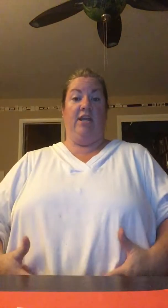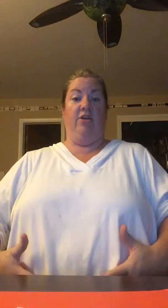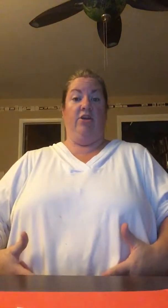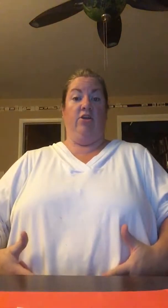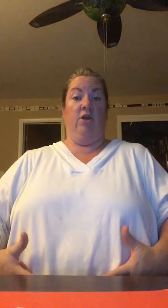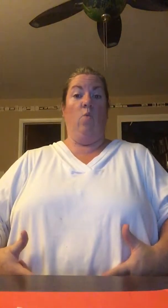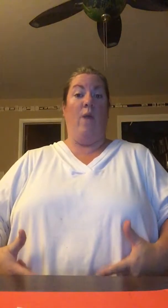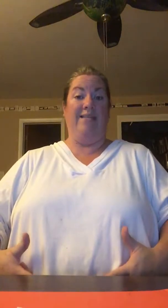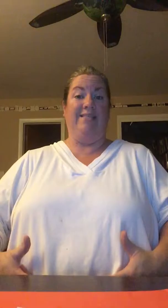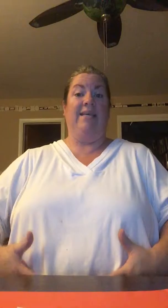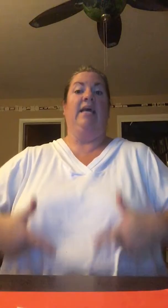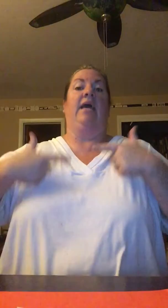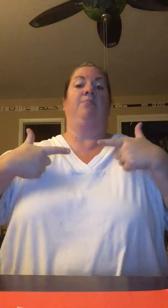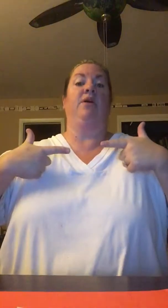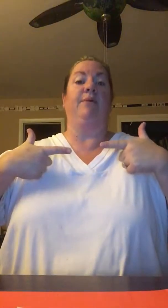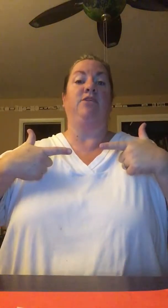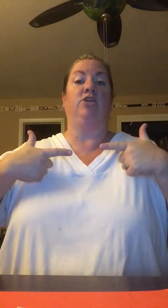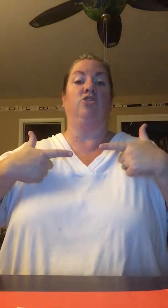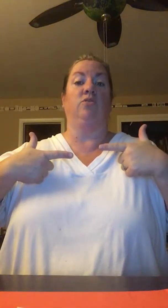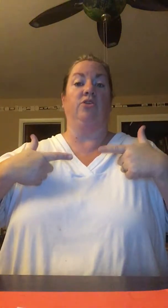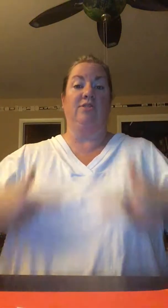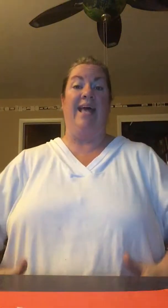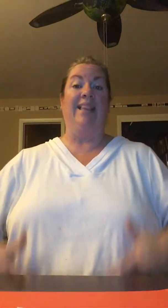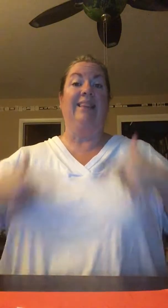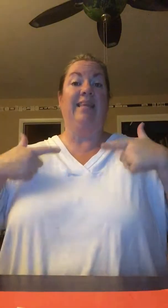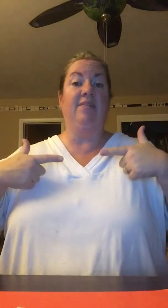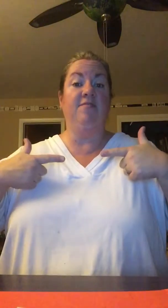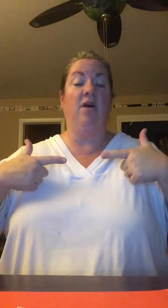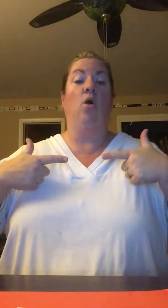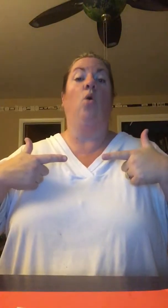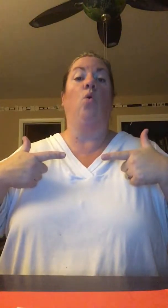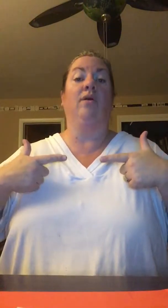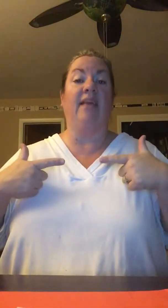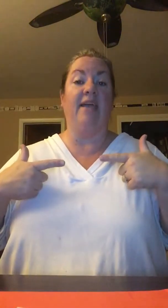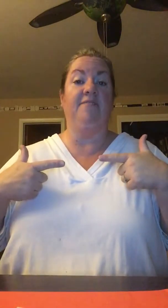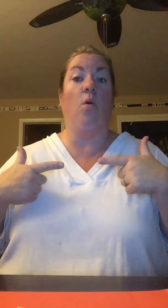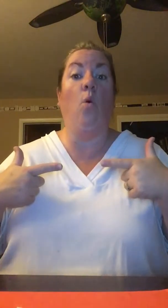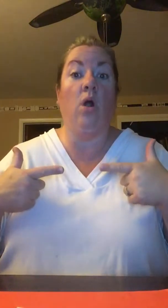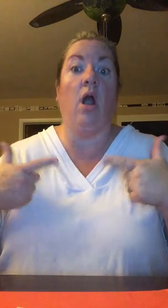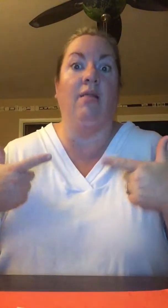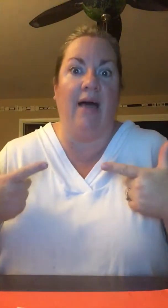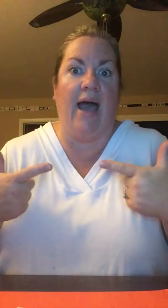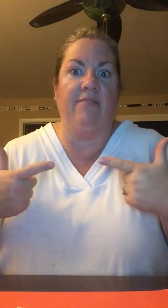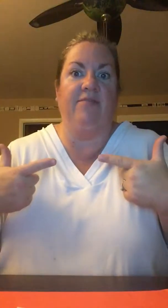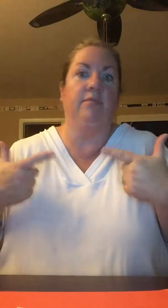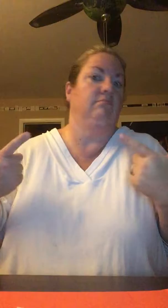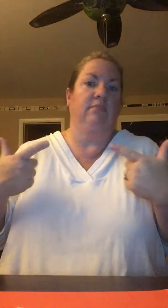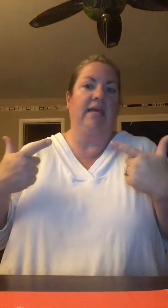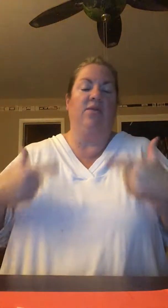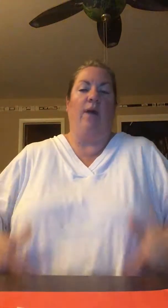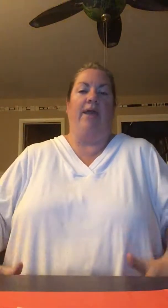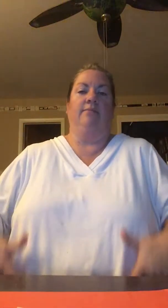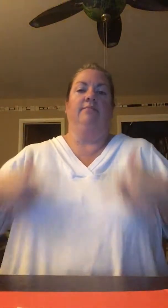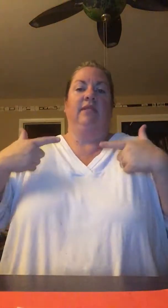here at your waist and bring them up to your shoulders. Live or life or alive. Either way.